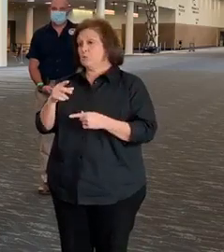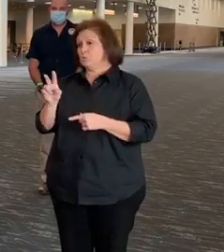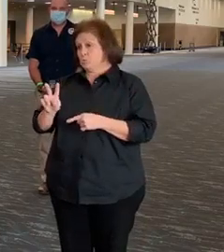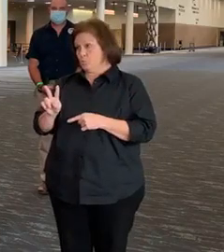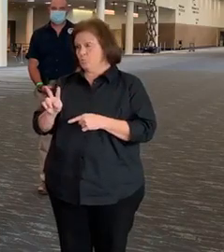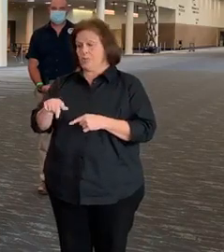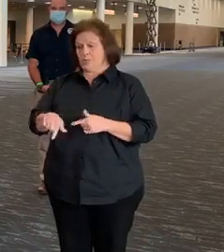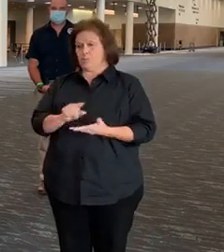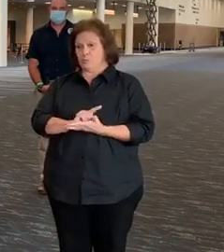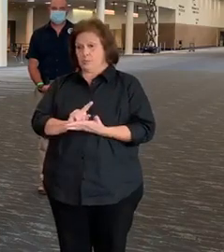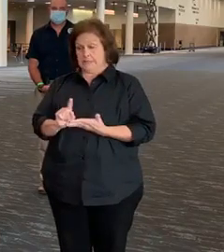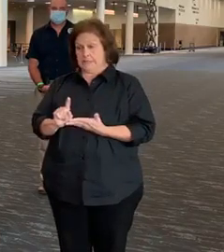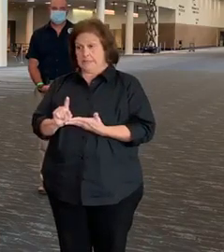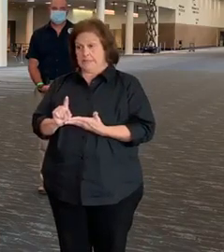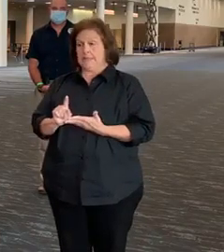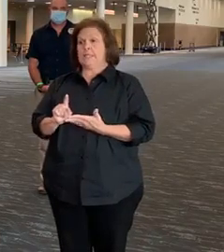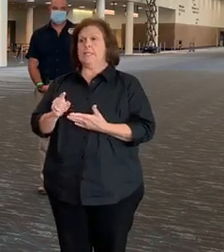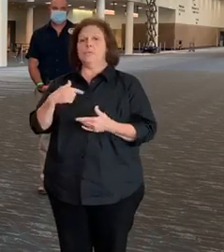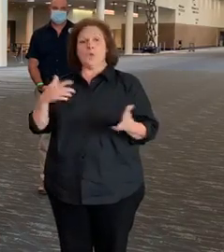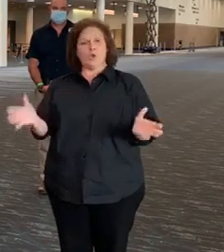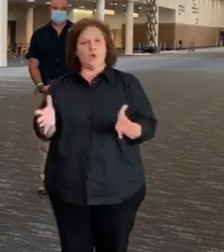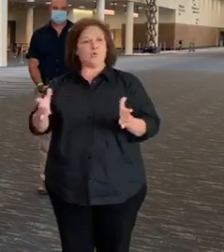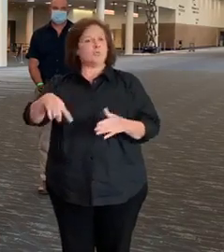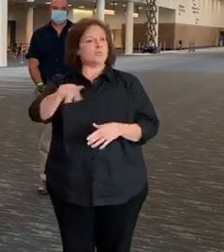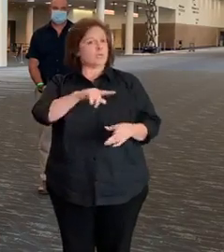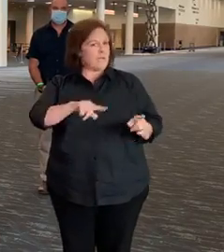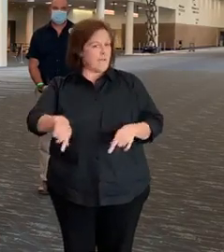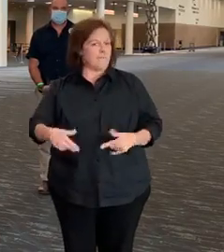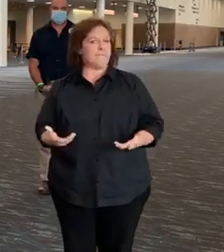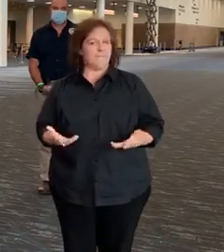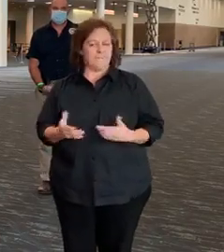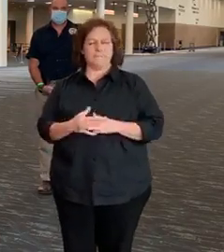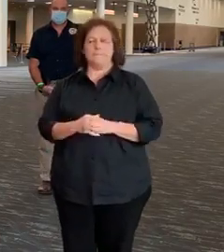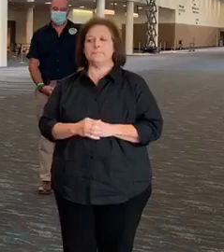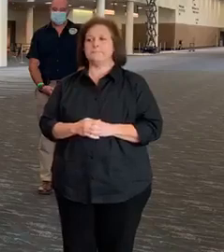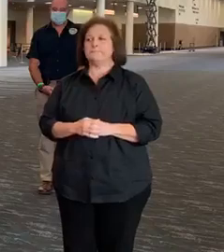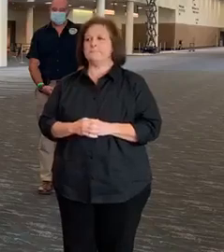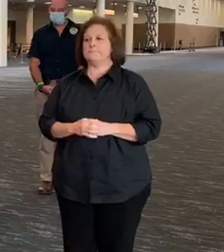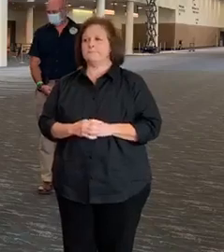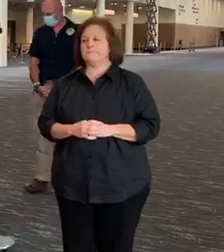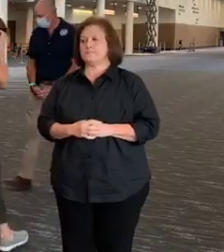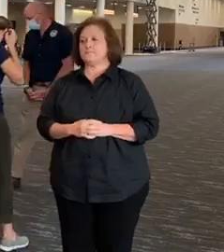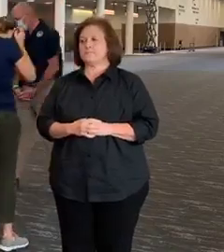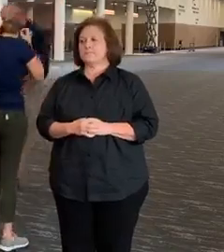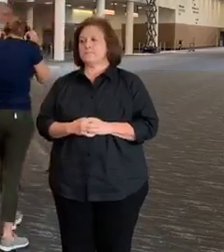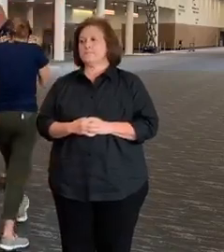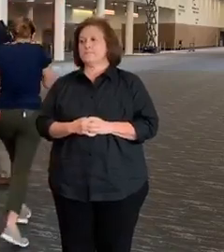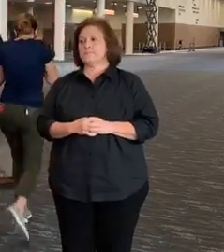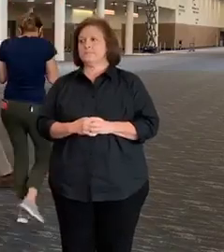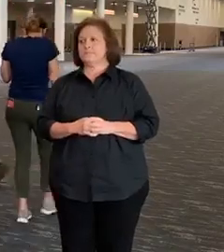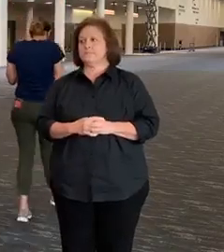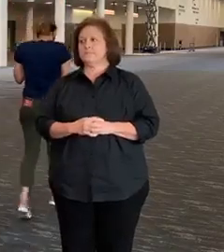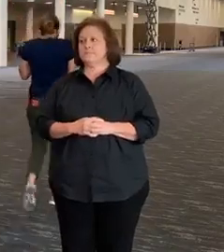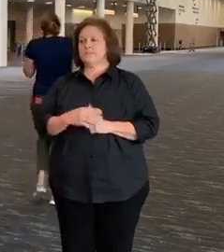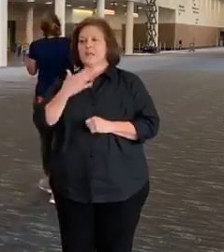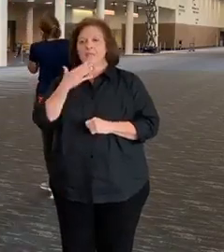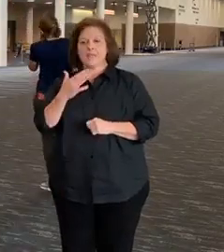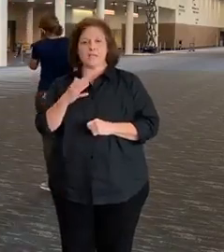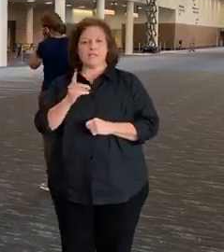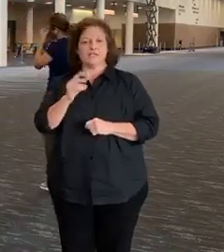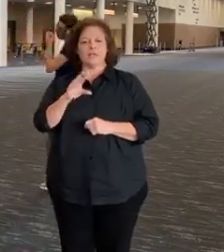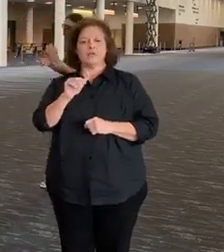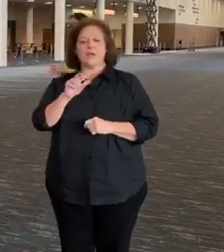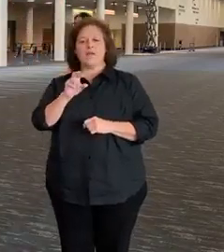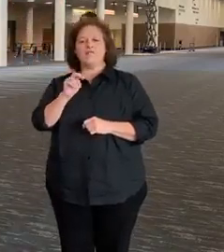the rest of this week. And so we encourage everyone to come by. Thank you. Thank you,